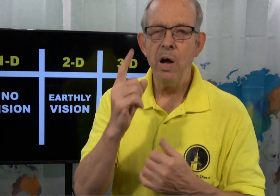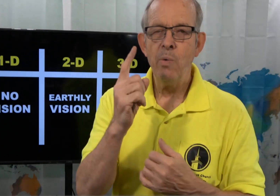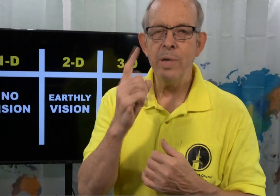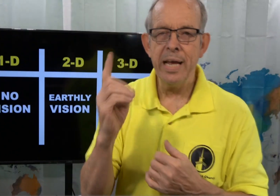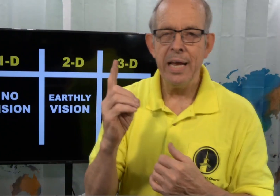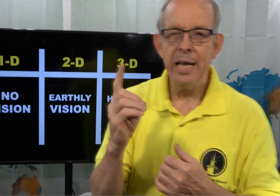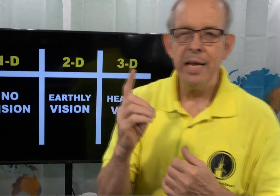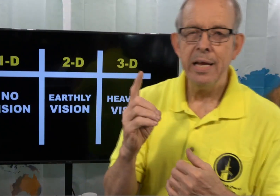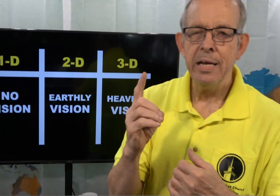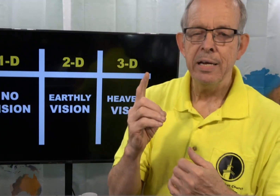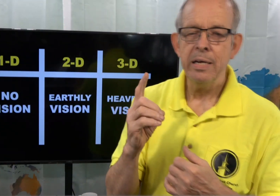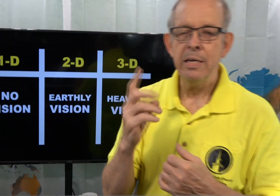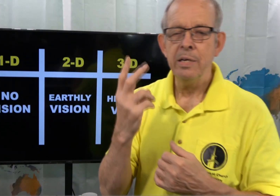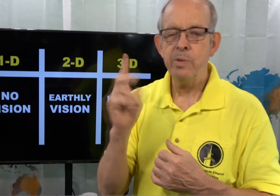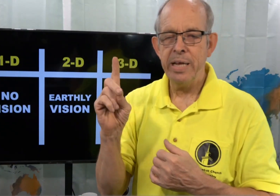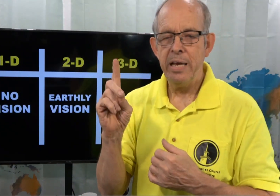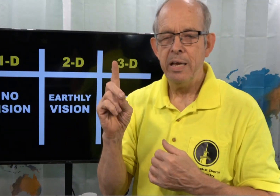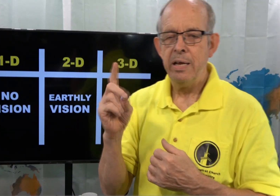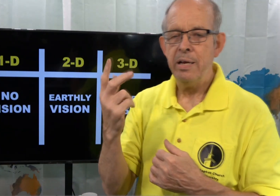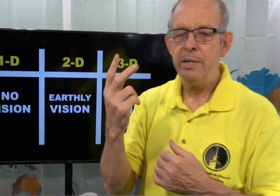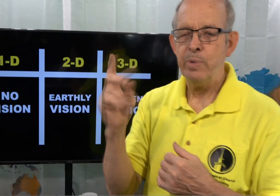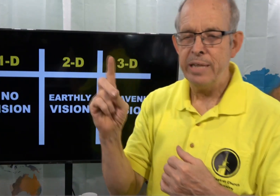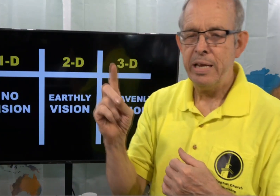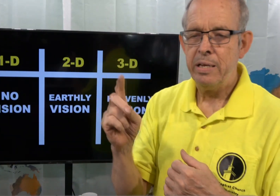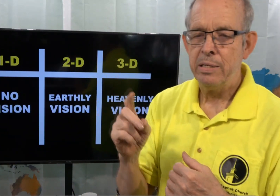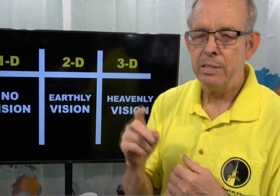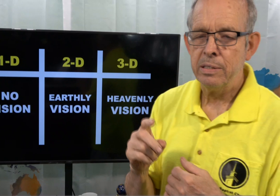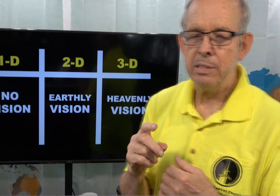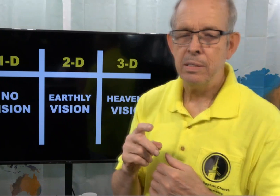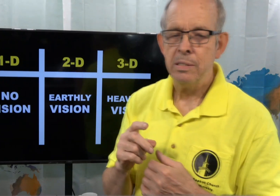Now, ready? Today? Today?